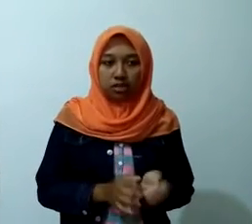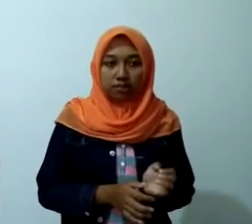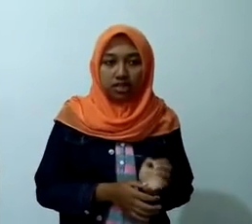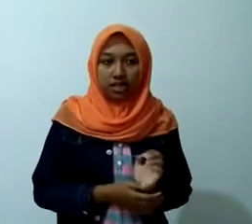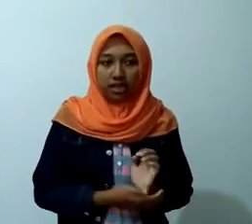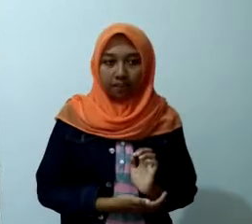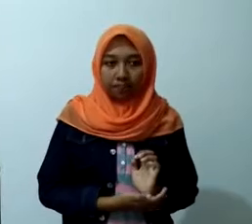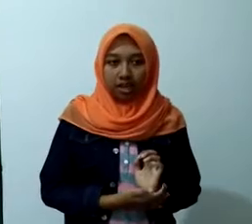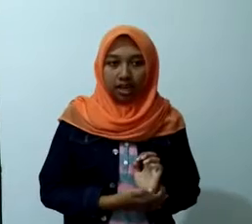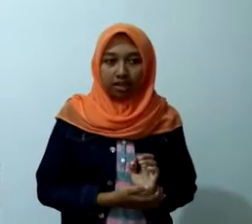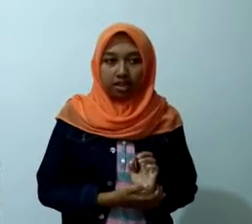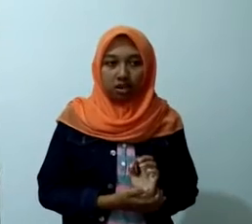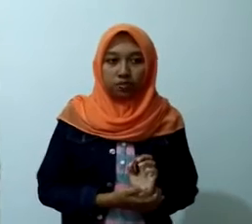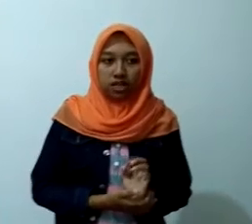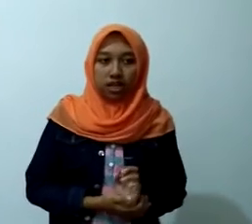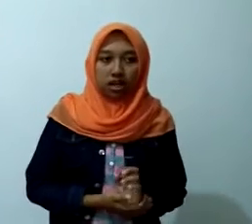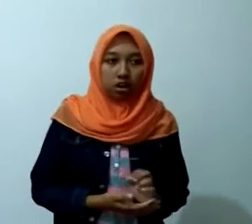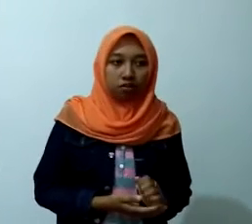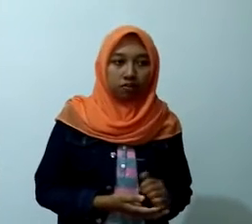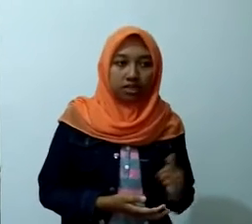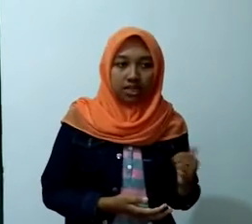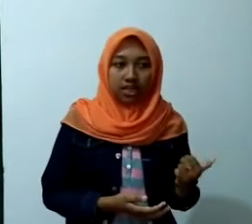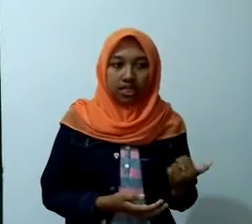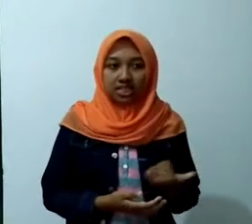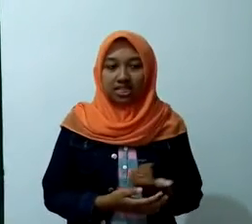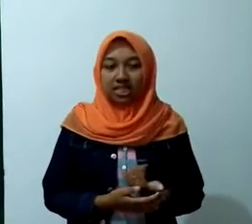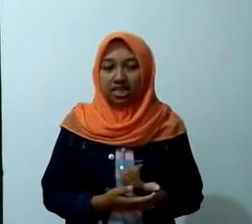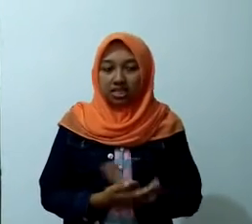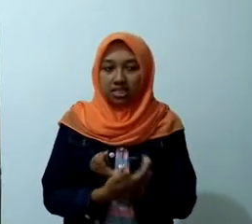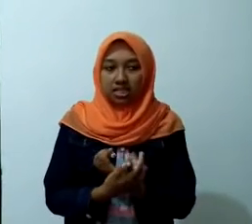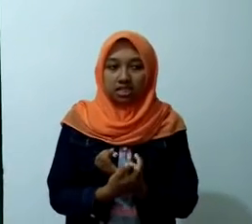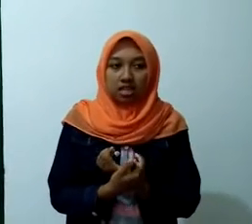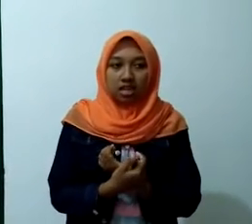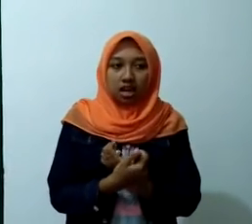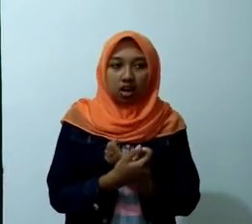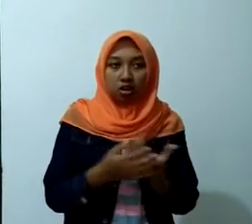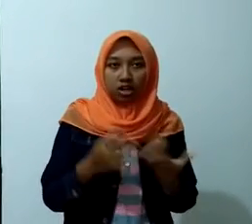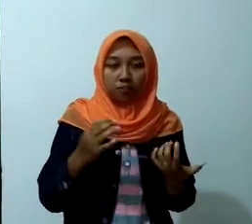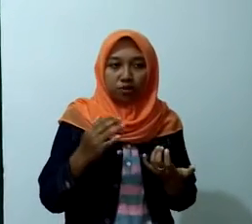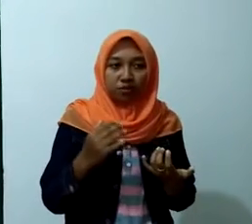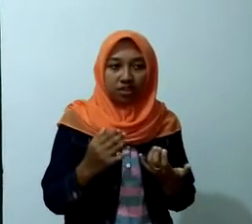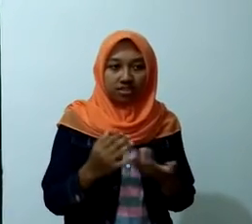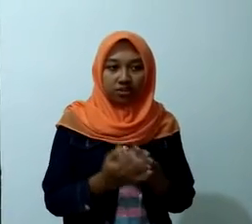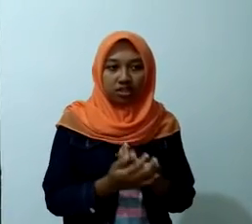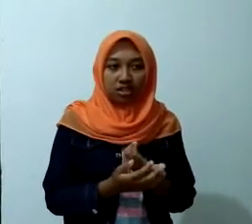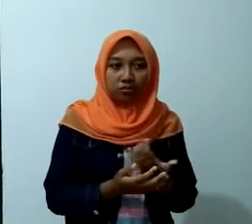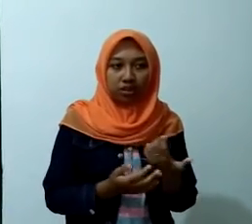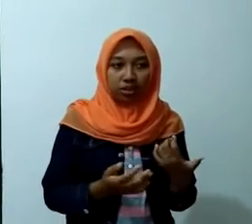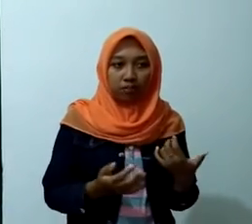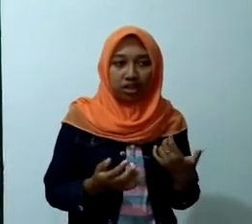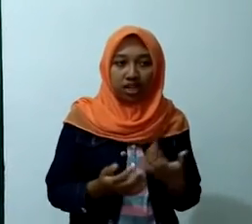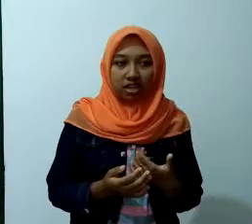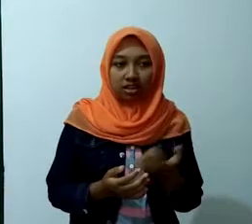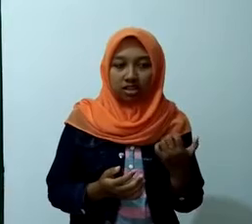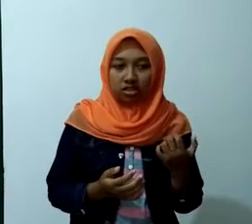effectiveness of using puzzle game, and the object of the study is the increasing or improving student of vocabulary